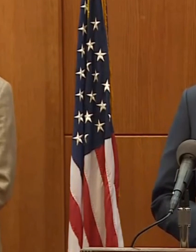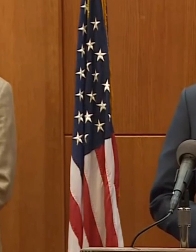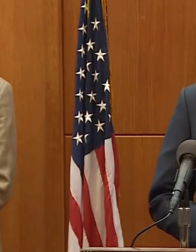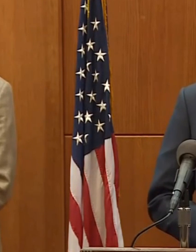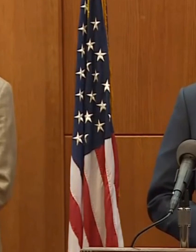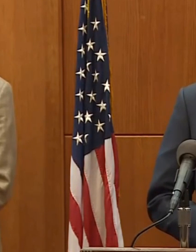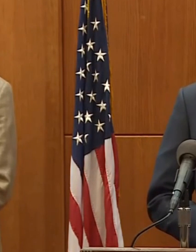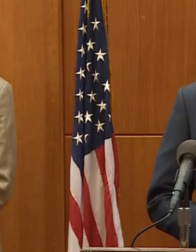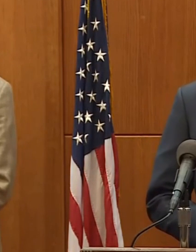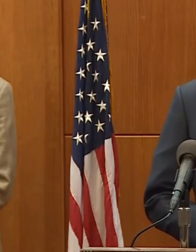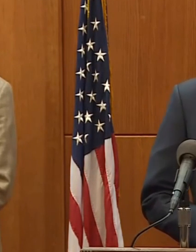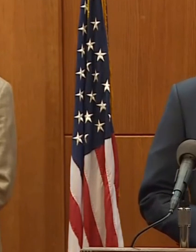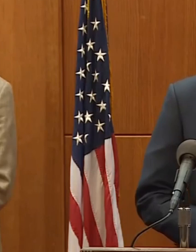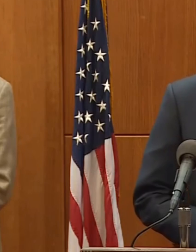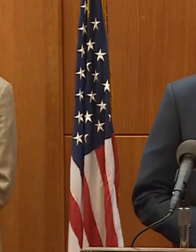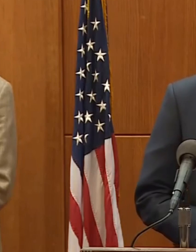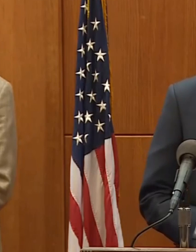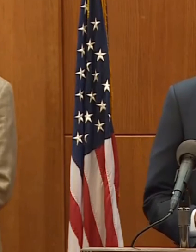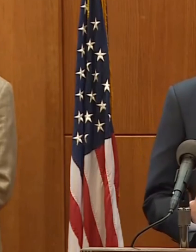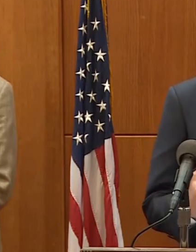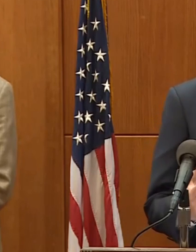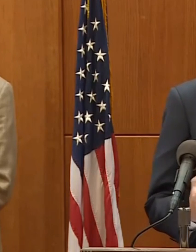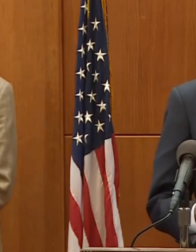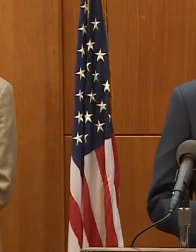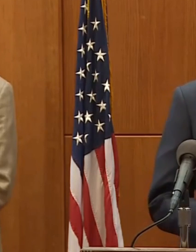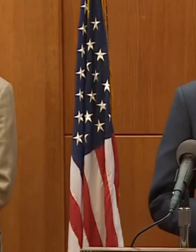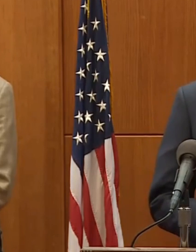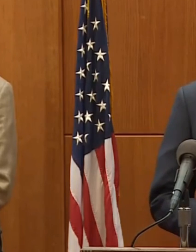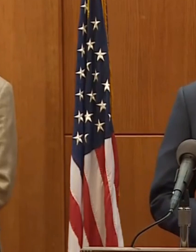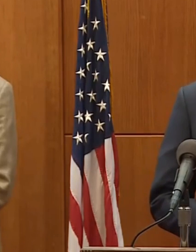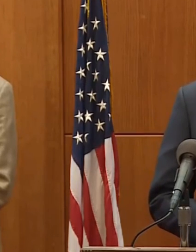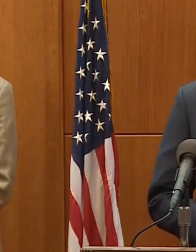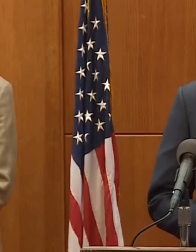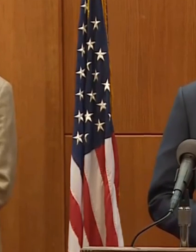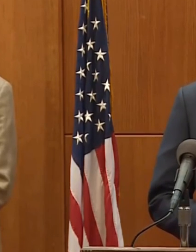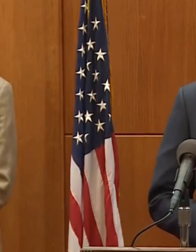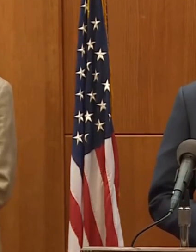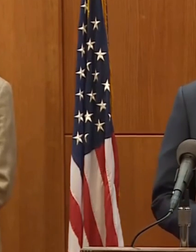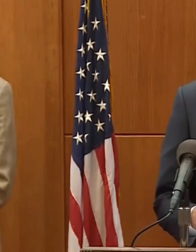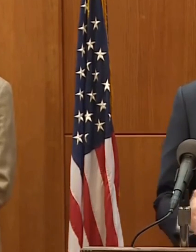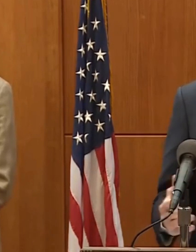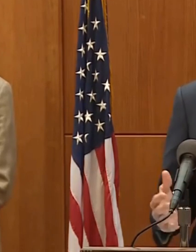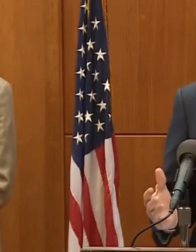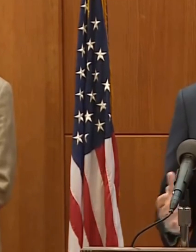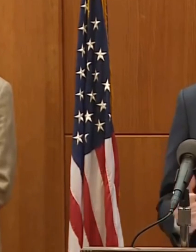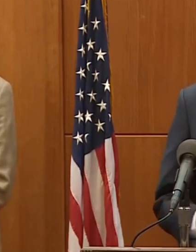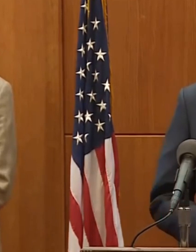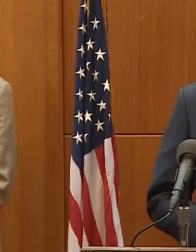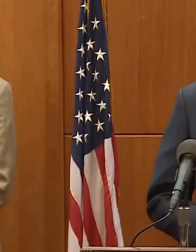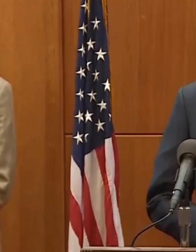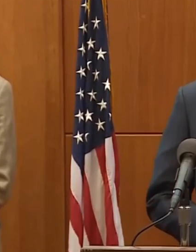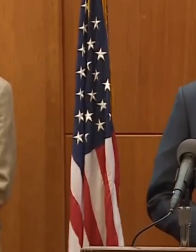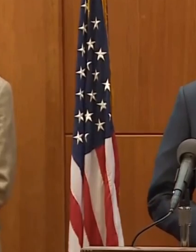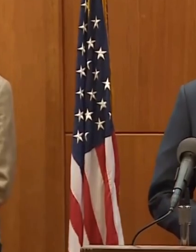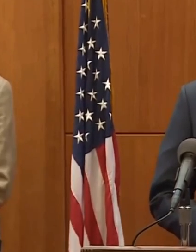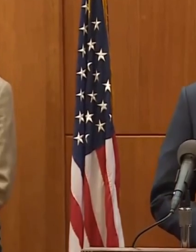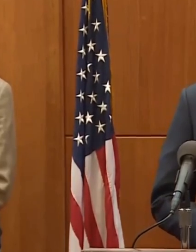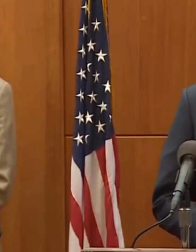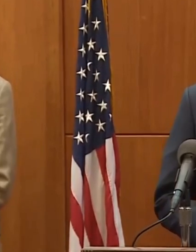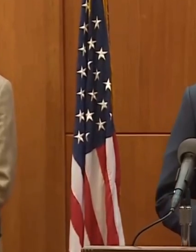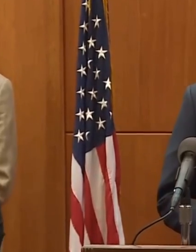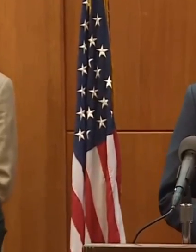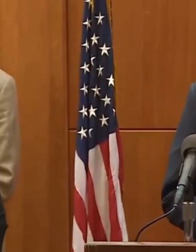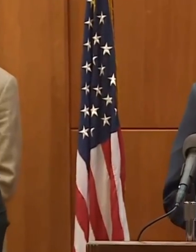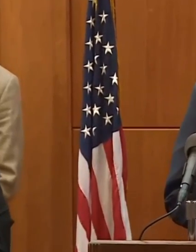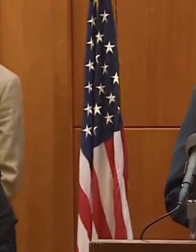met. Our state agencies, our food banks, faith-based groups, and other nutrition-based organizations